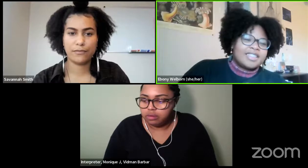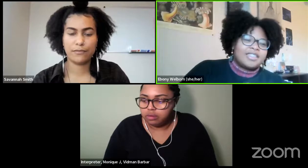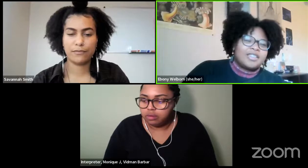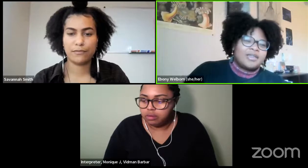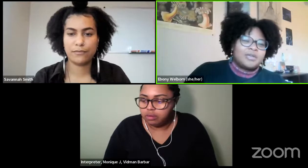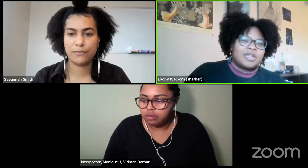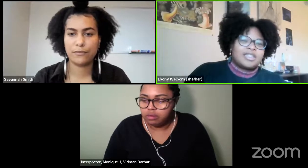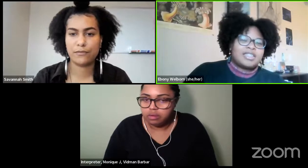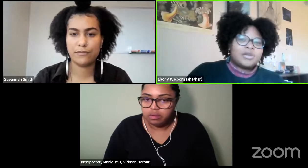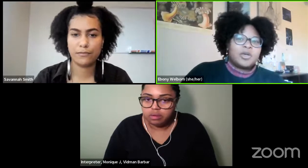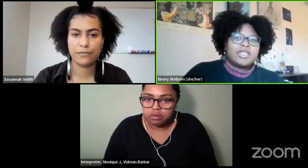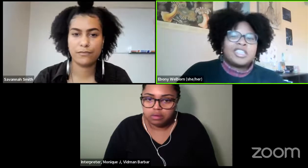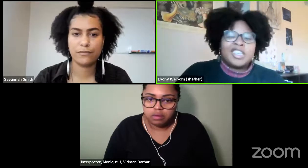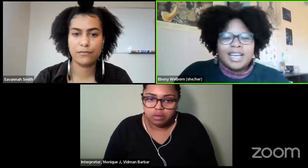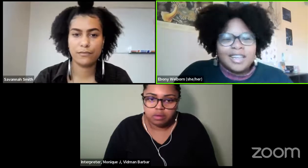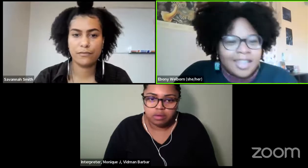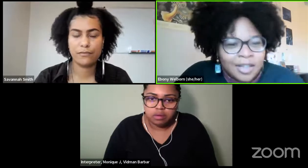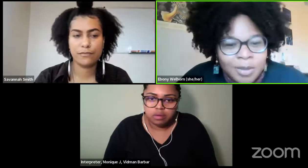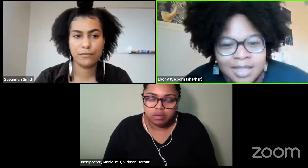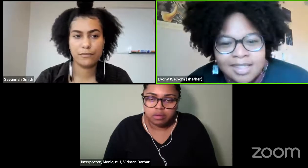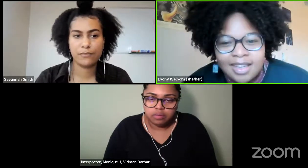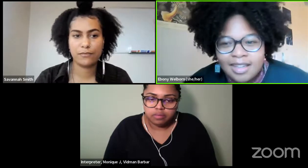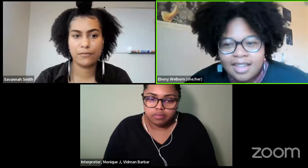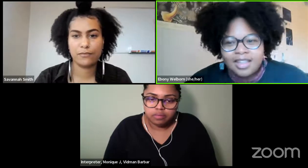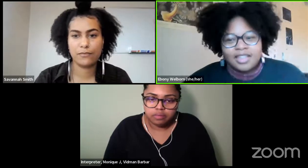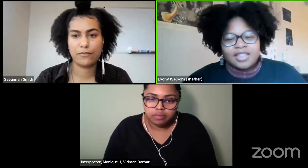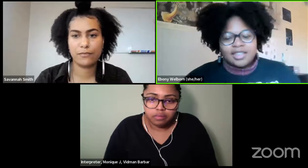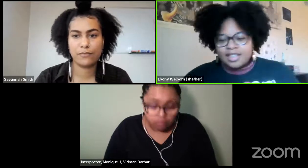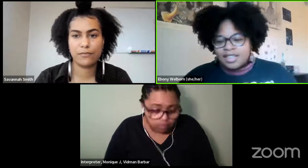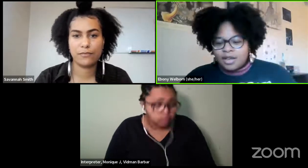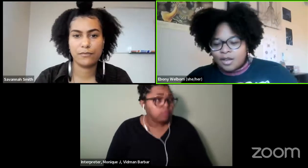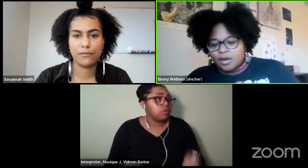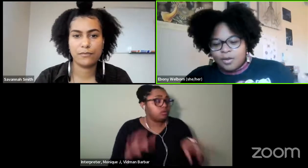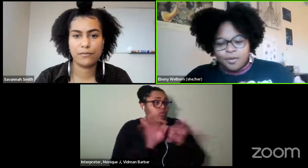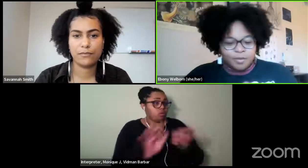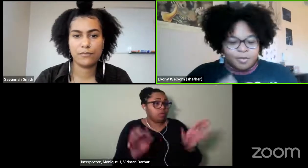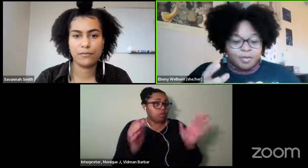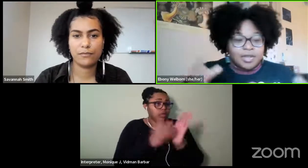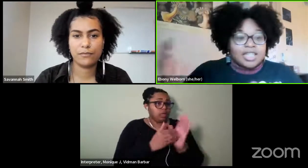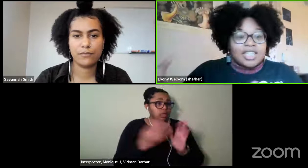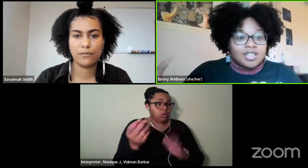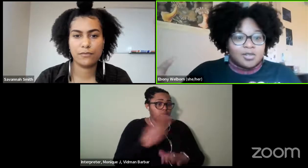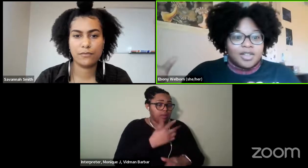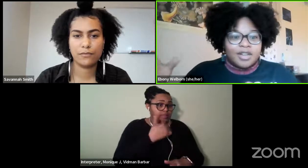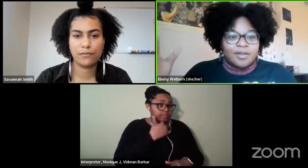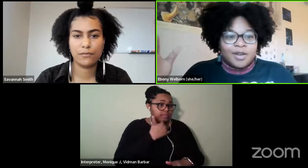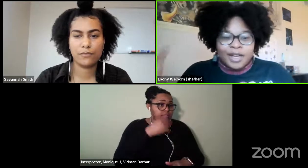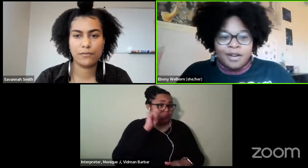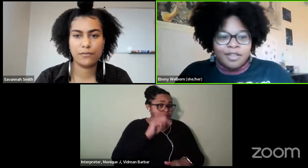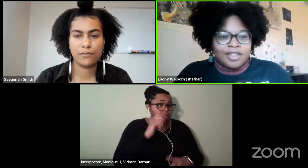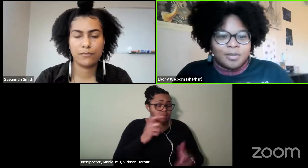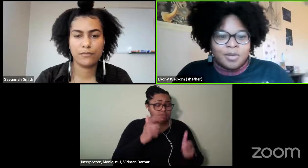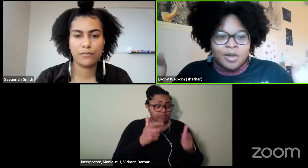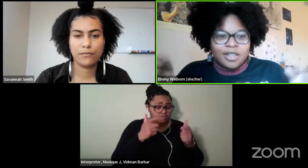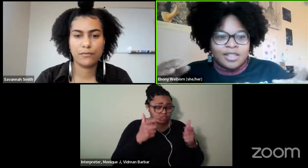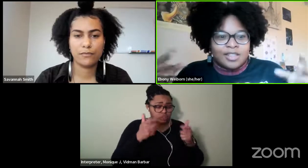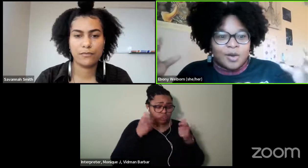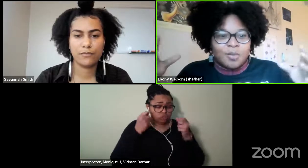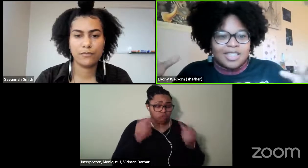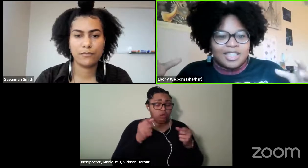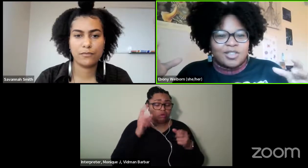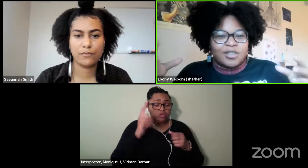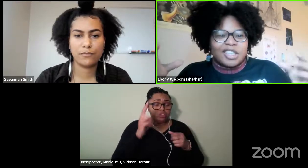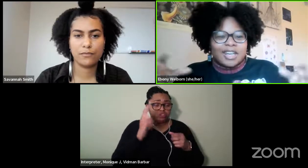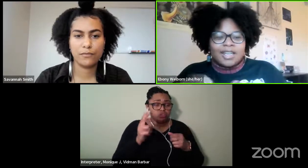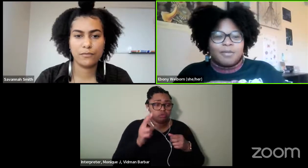I think it's just important to, again, go back and say, like, there's this rich history in our relationship with water. There's